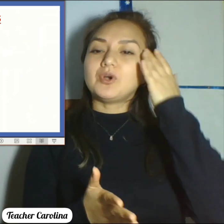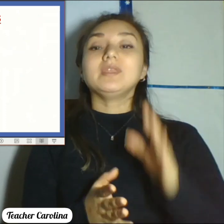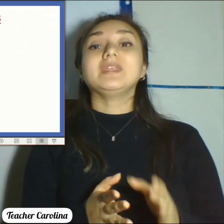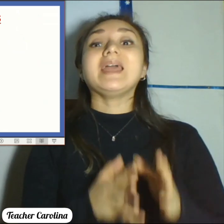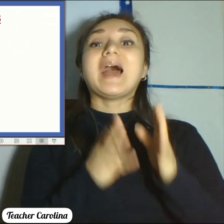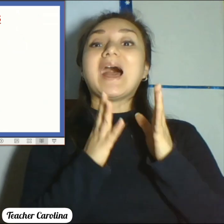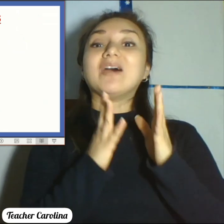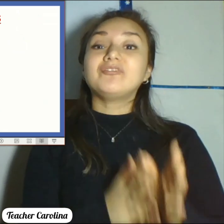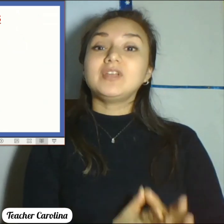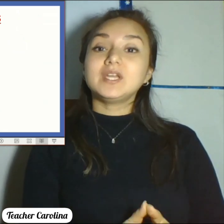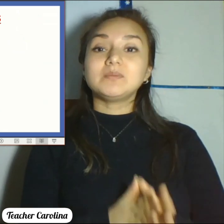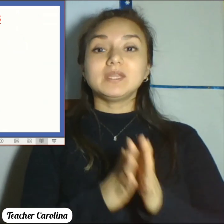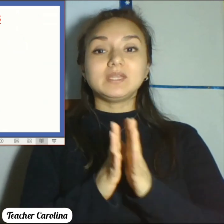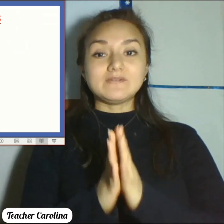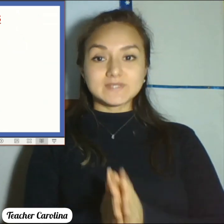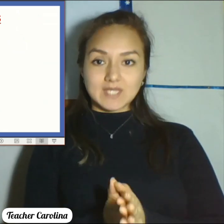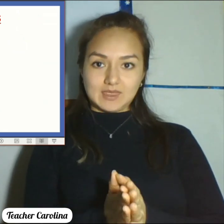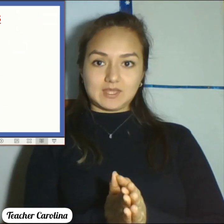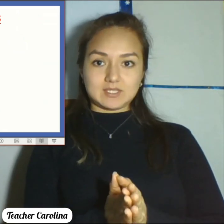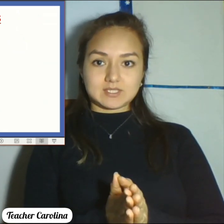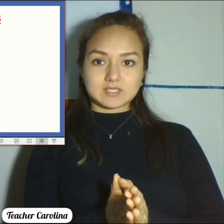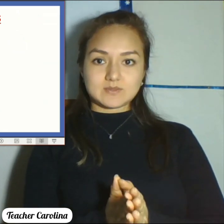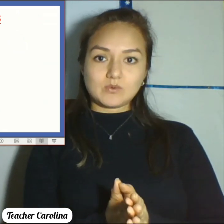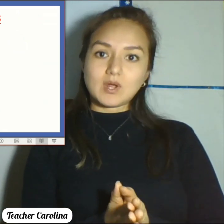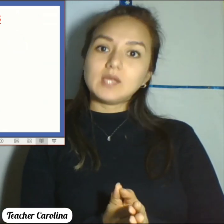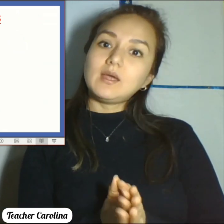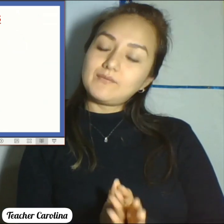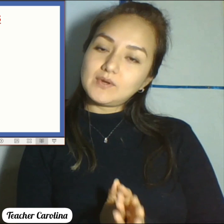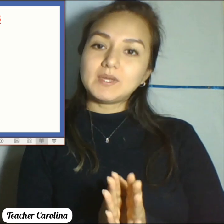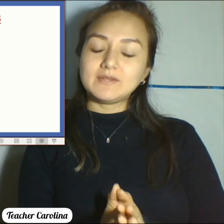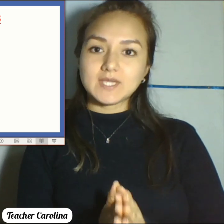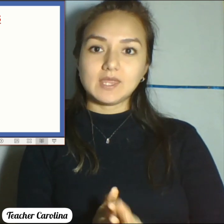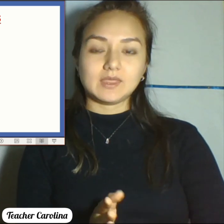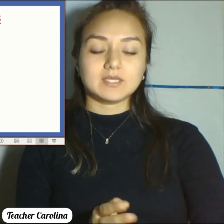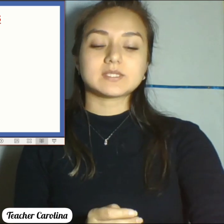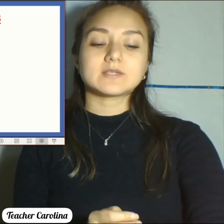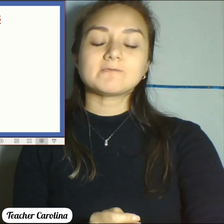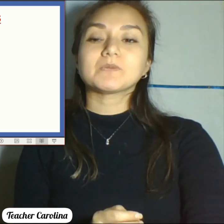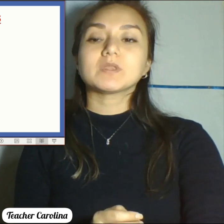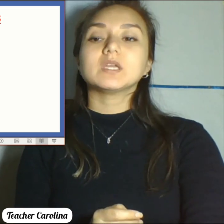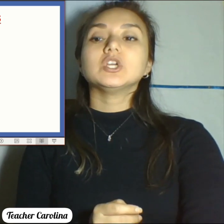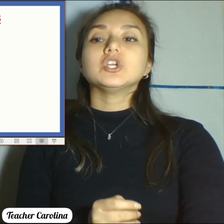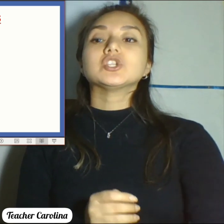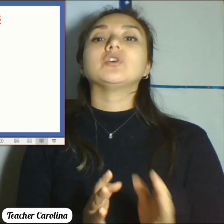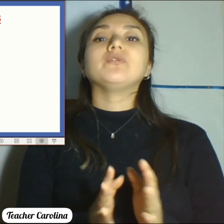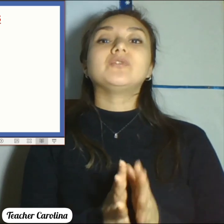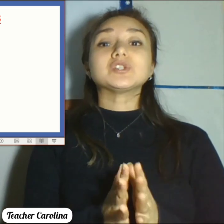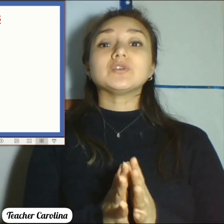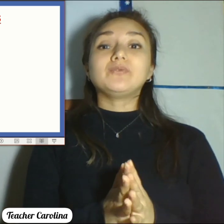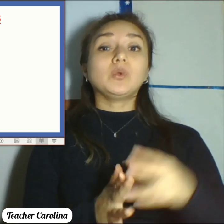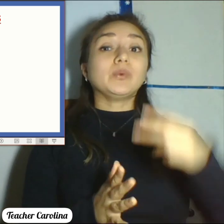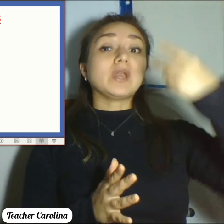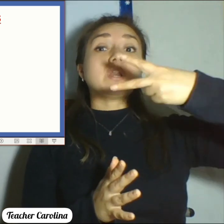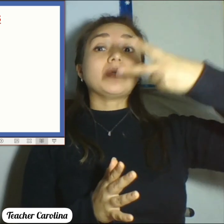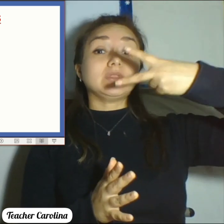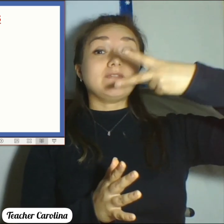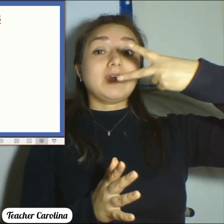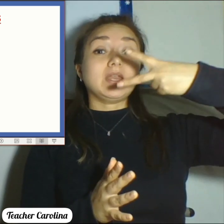the affirmative sentence, right? Affirmative sentence. So first of all, we are going to divide it in